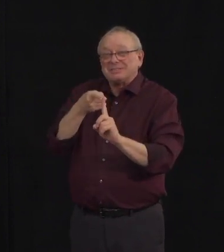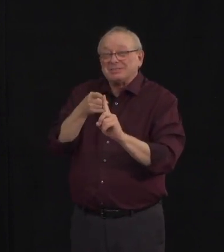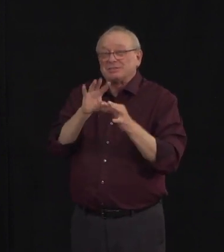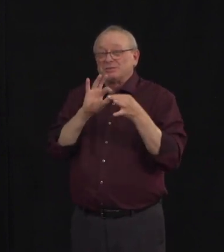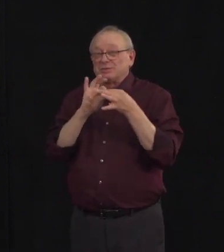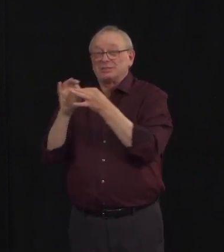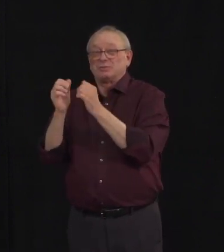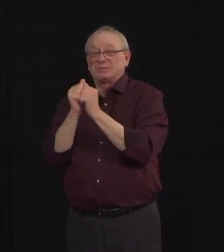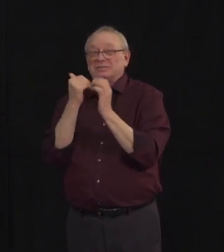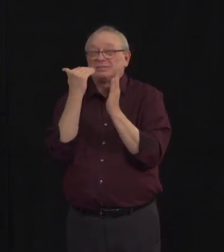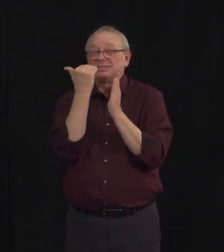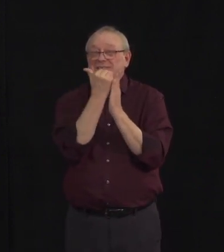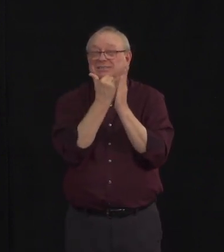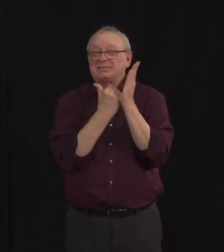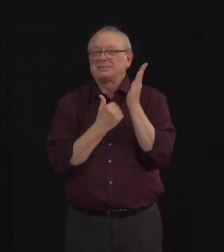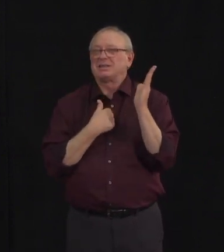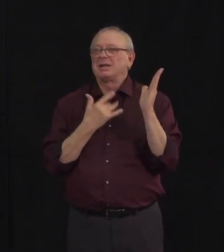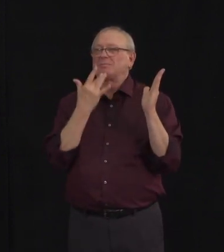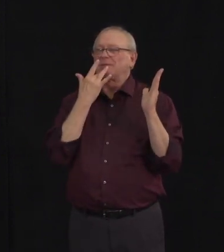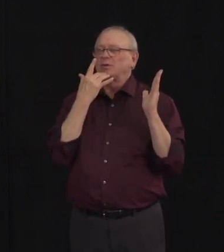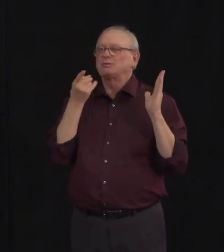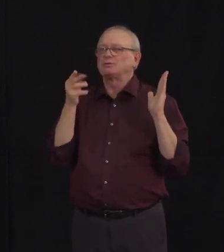So.